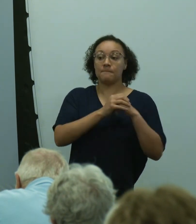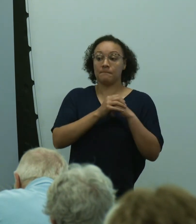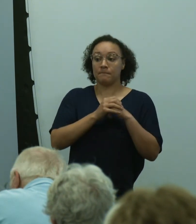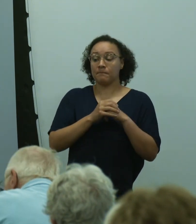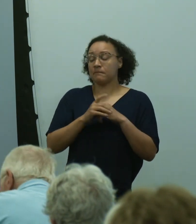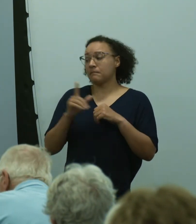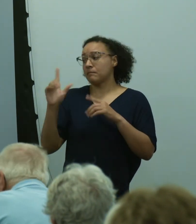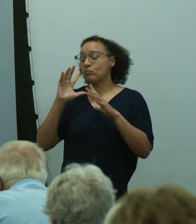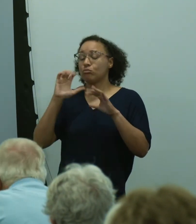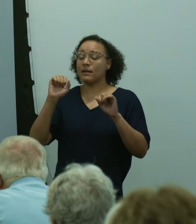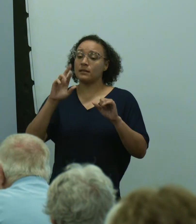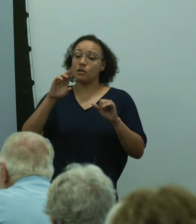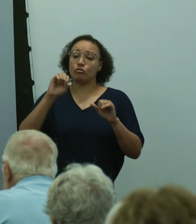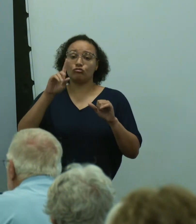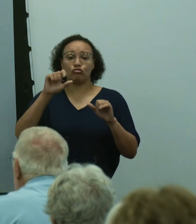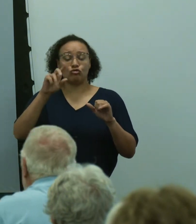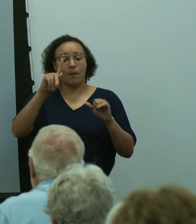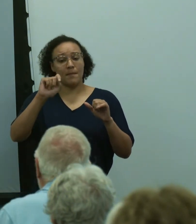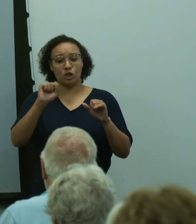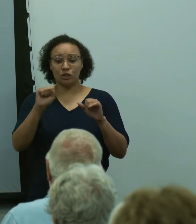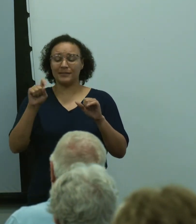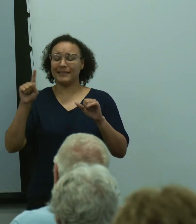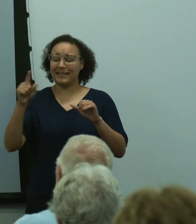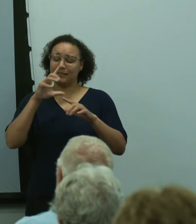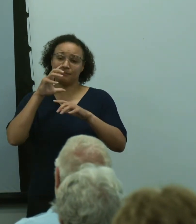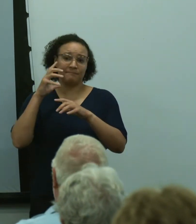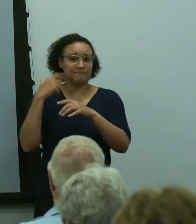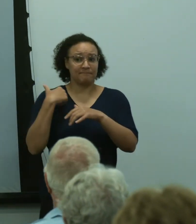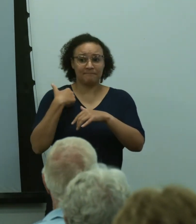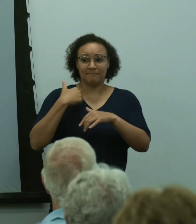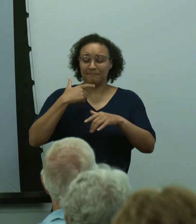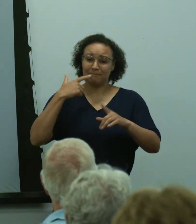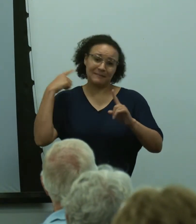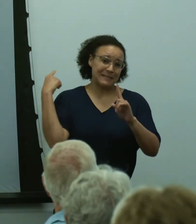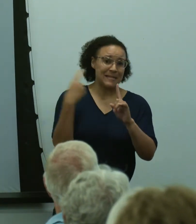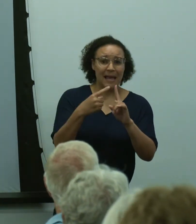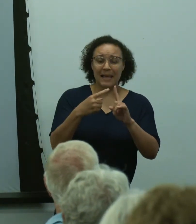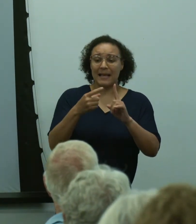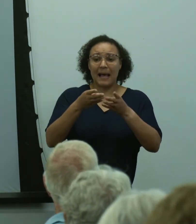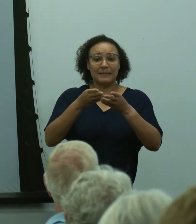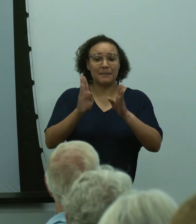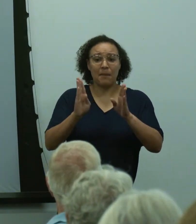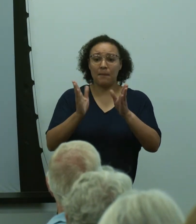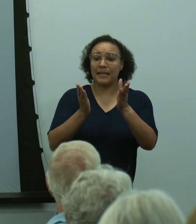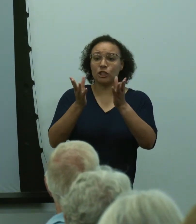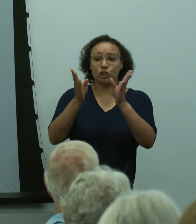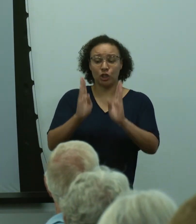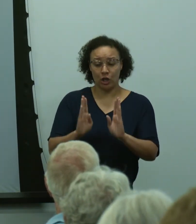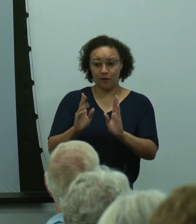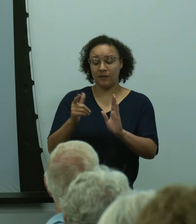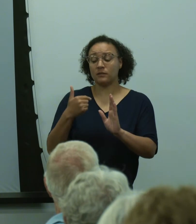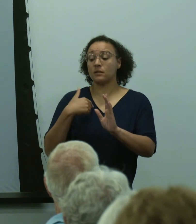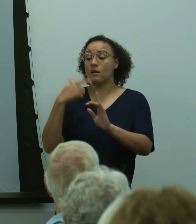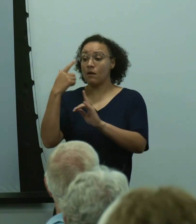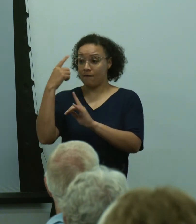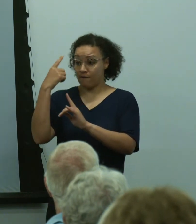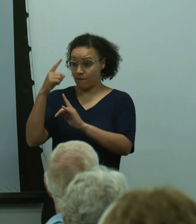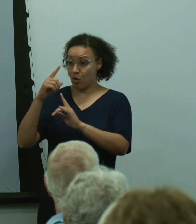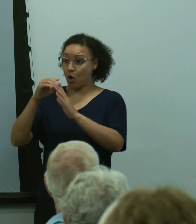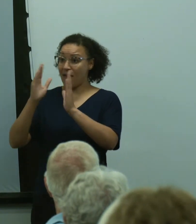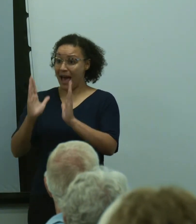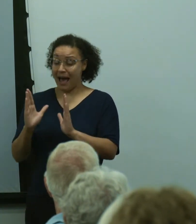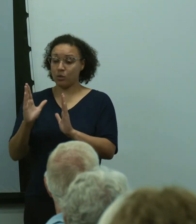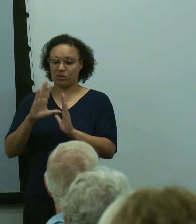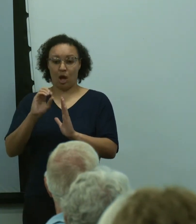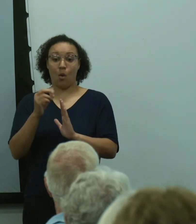Roberts is a dedicated public servant, as demonstrated by his service in both Ohio House and Ohio Senate, where